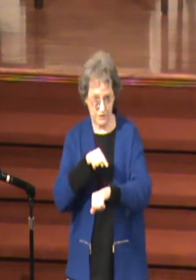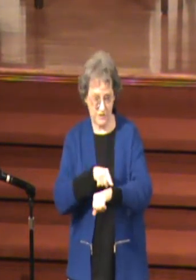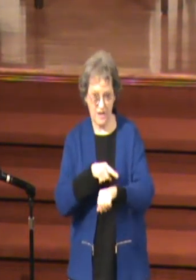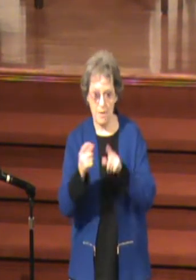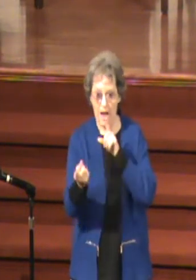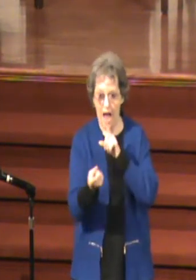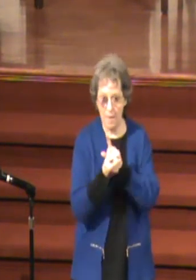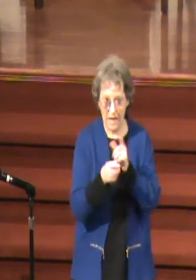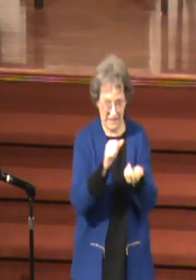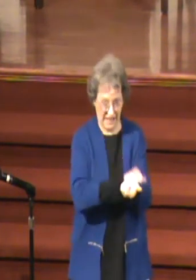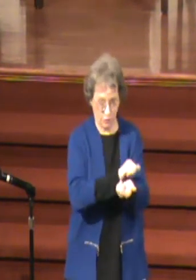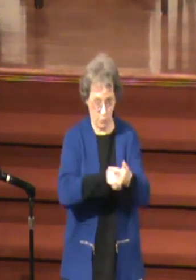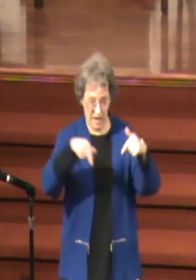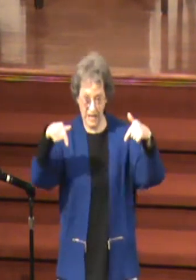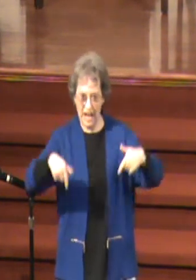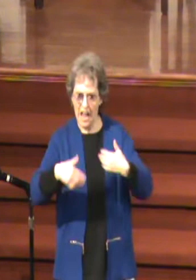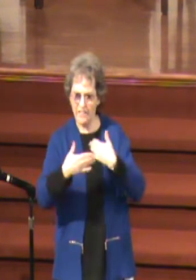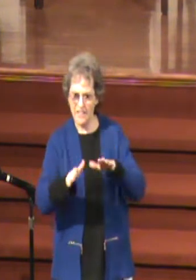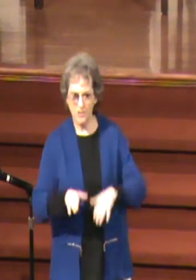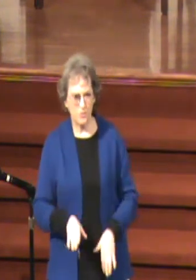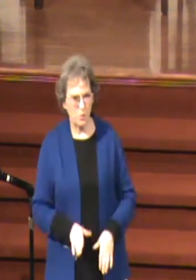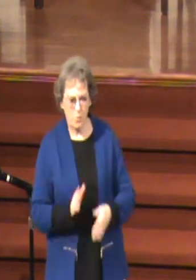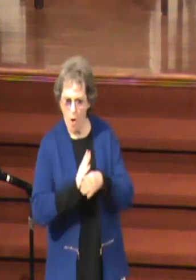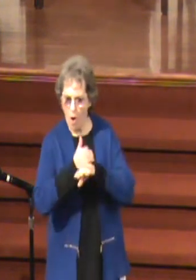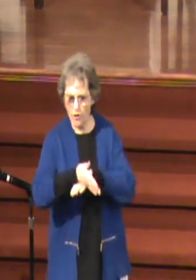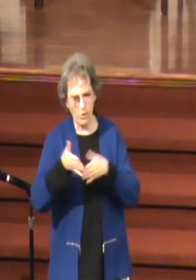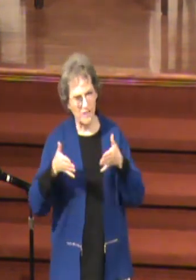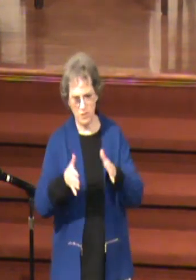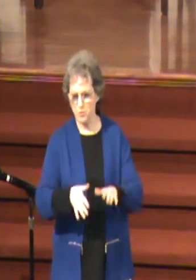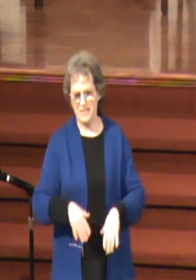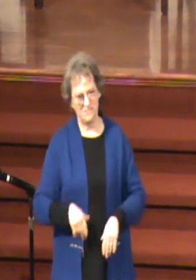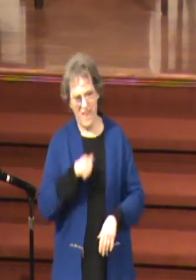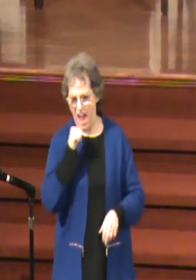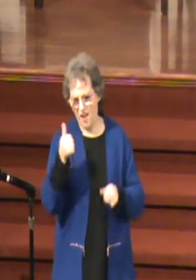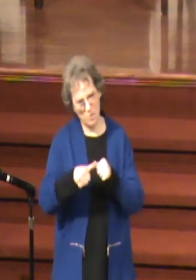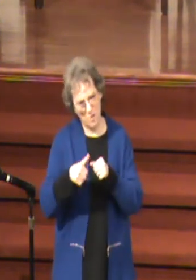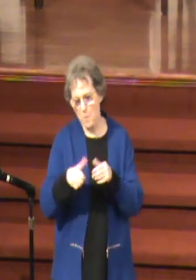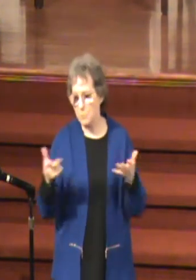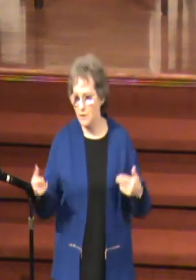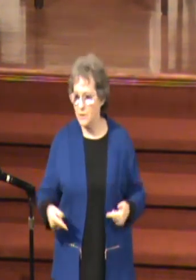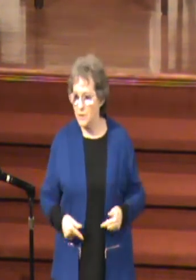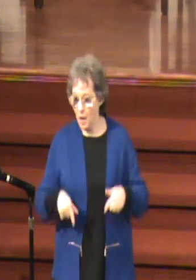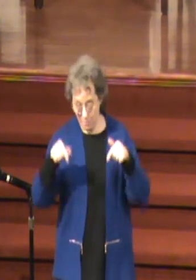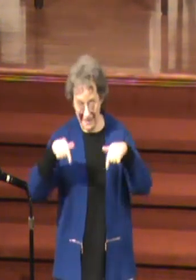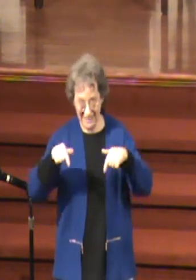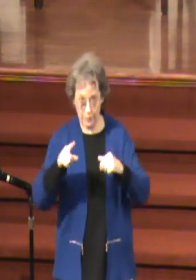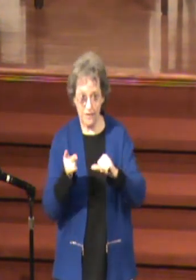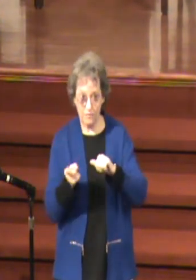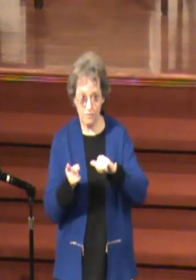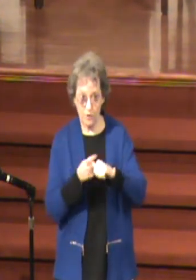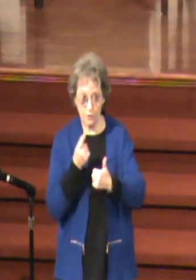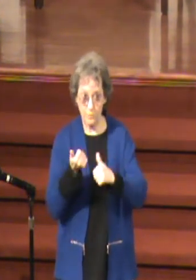this room or if it was across the street. But it was here at First Baptist Church I met Antionette for the first